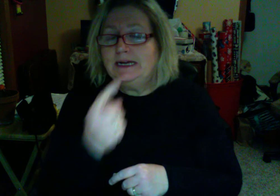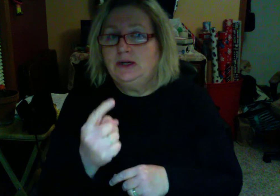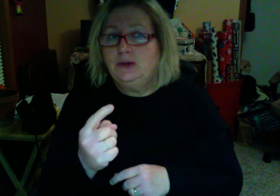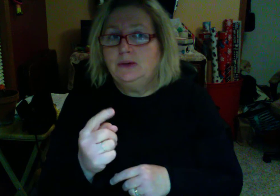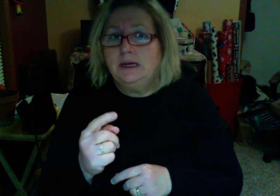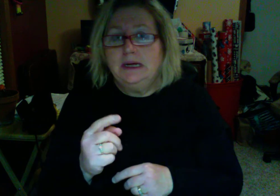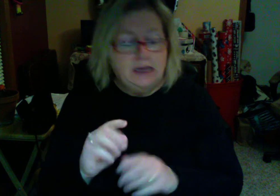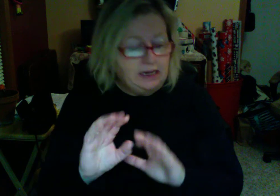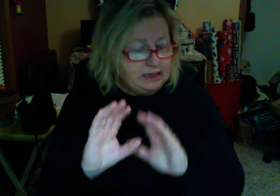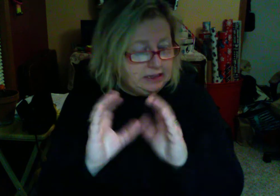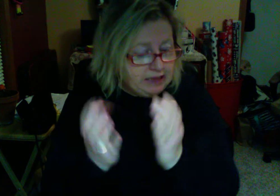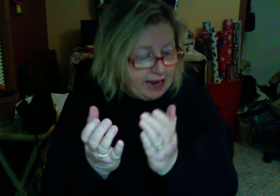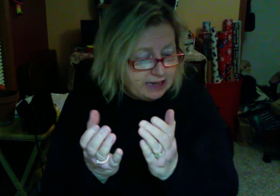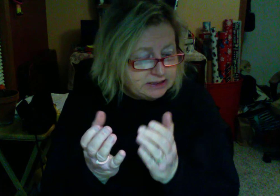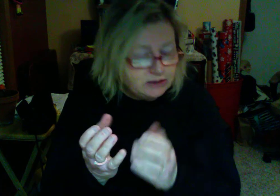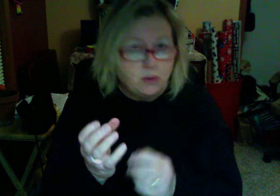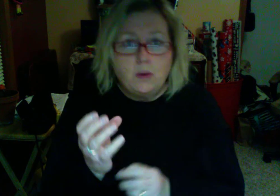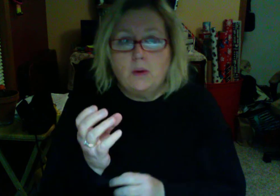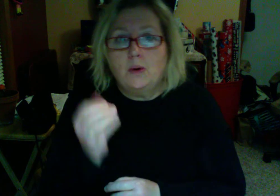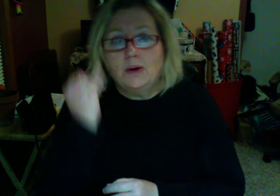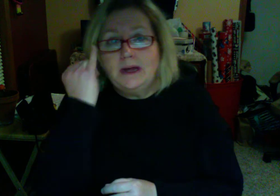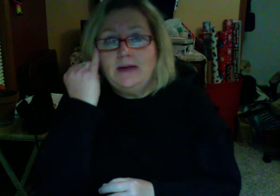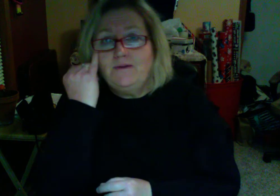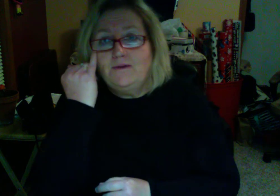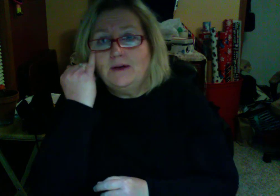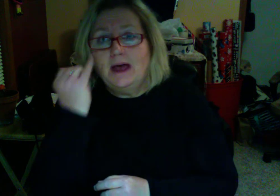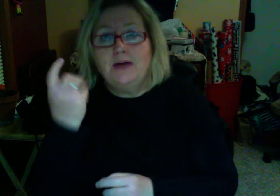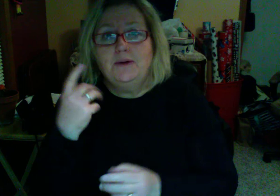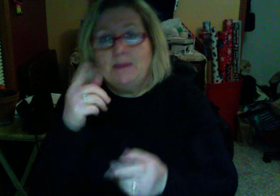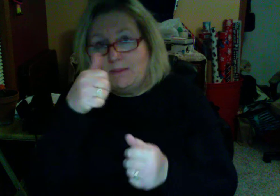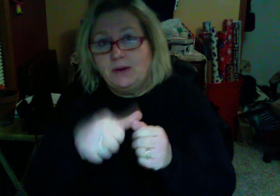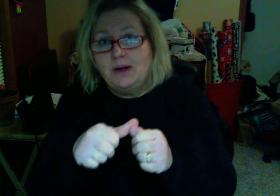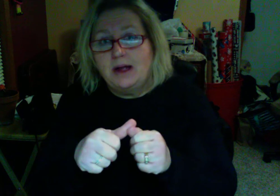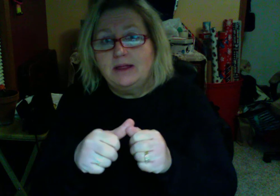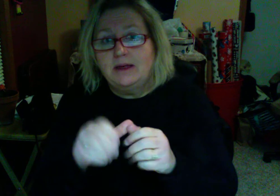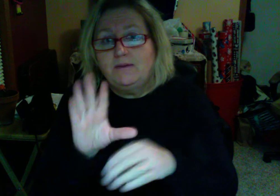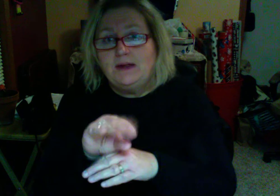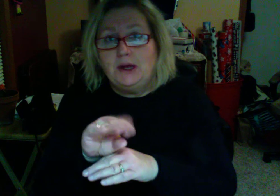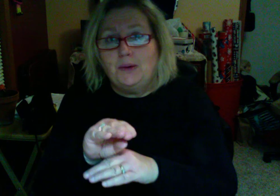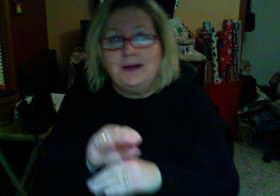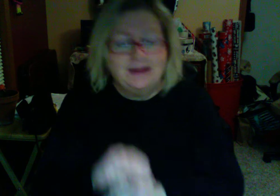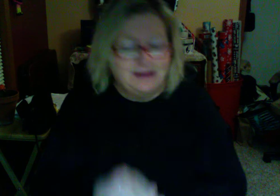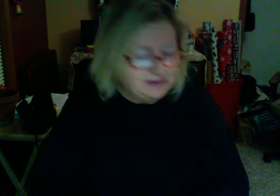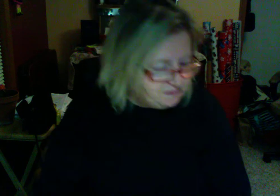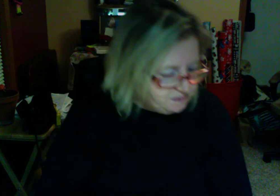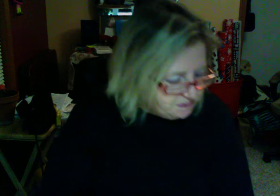you in class or if I remember on the video.